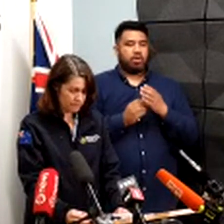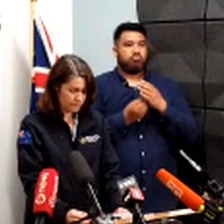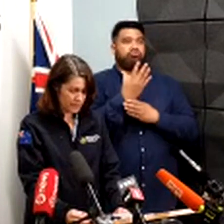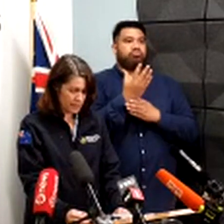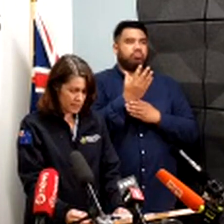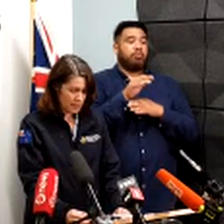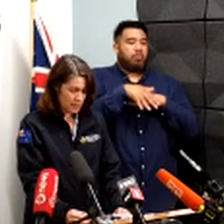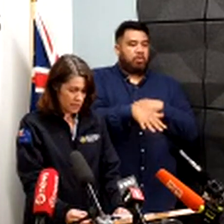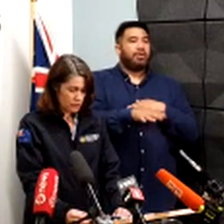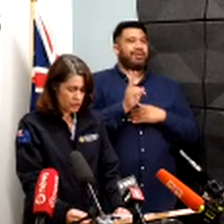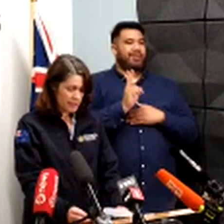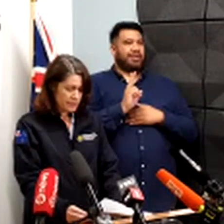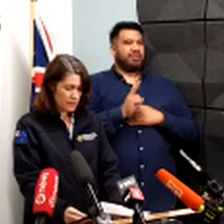hours.